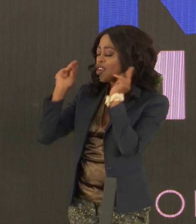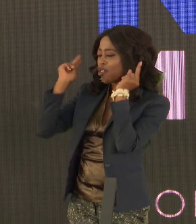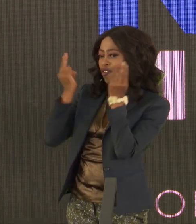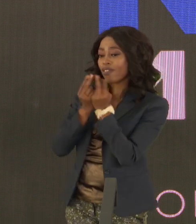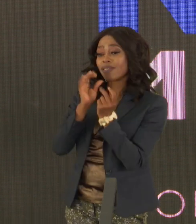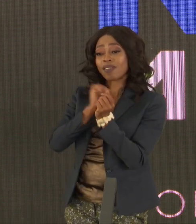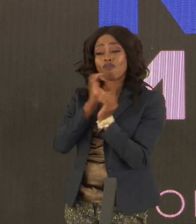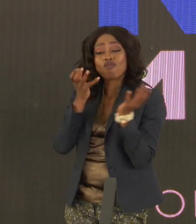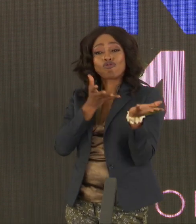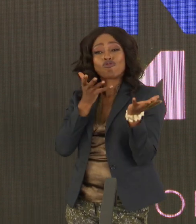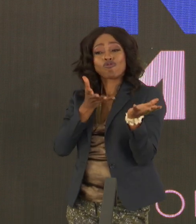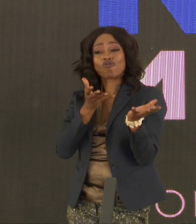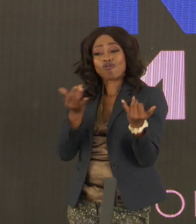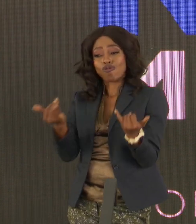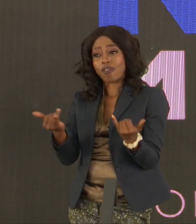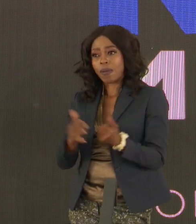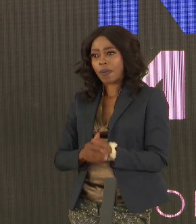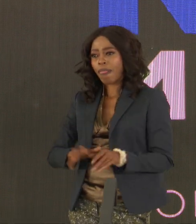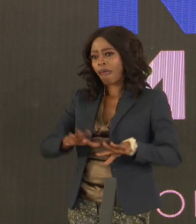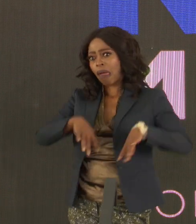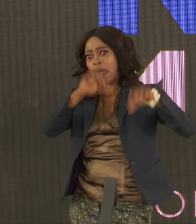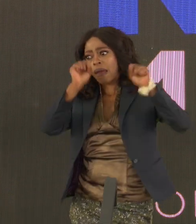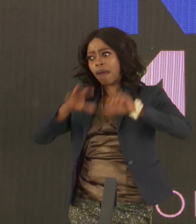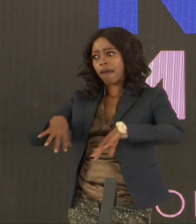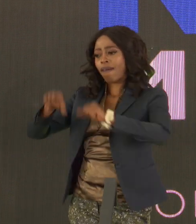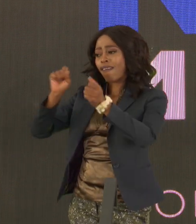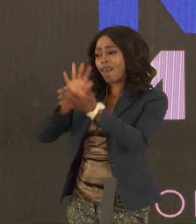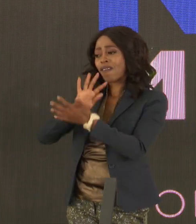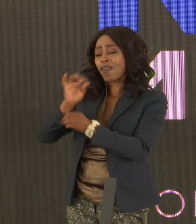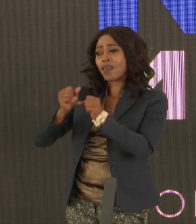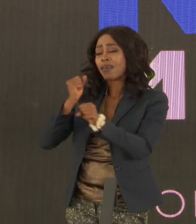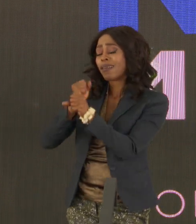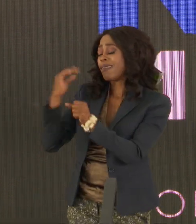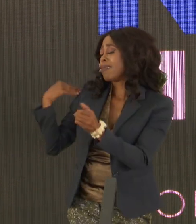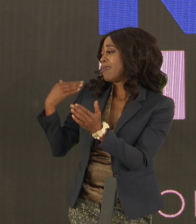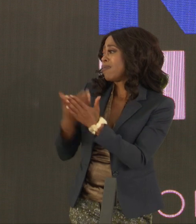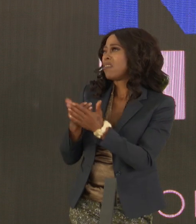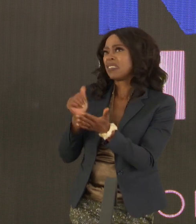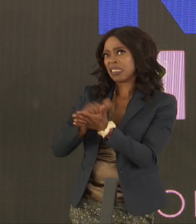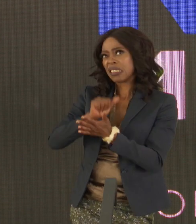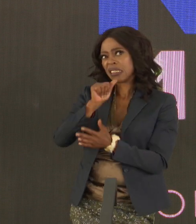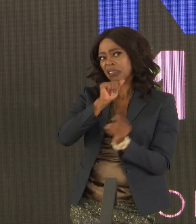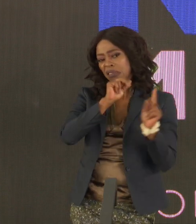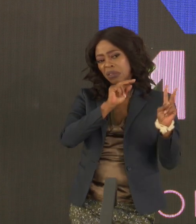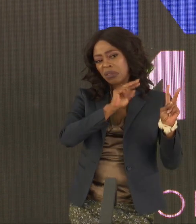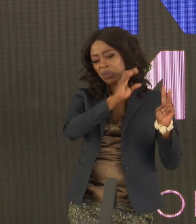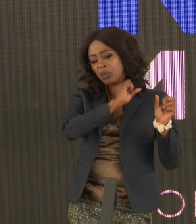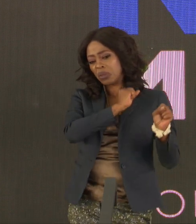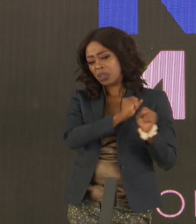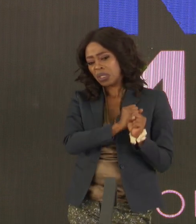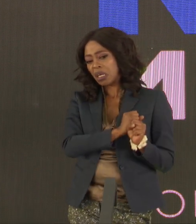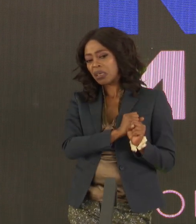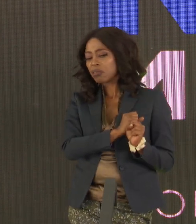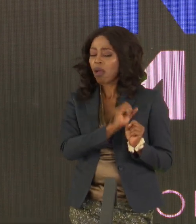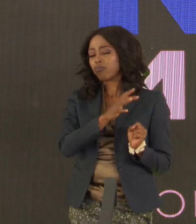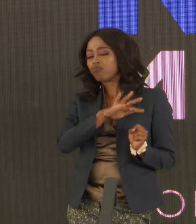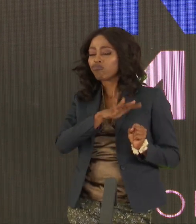today. We have had load shedding for 14 years, 16 if you count the 2 years that it wasn't so bad.